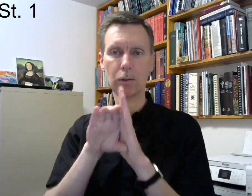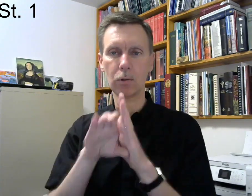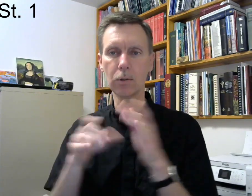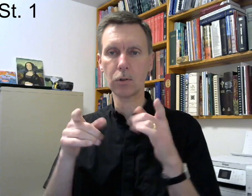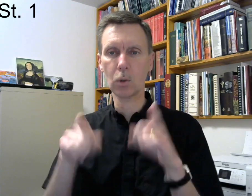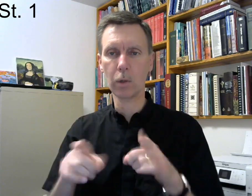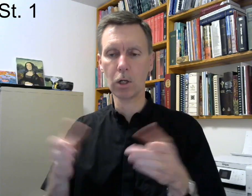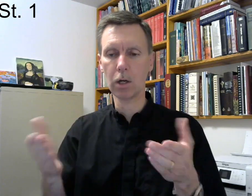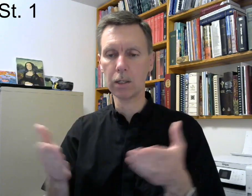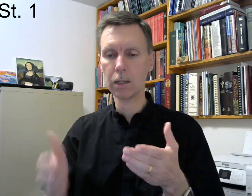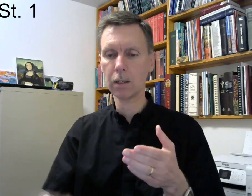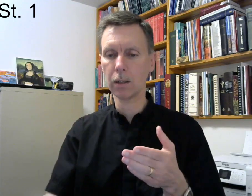that's going on here.